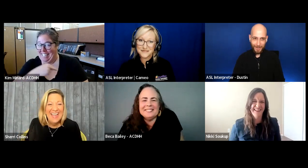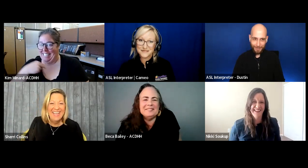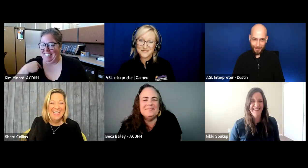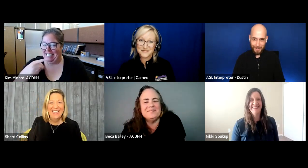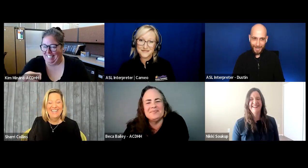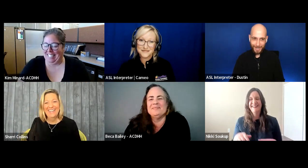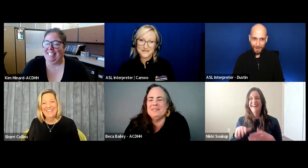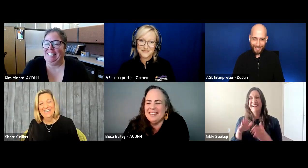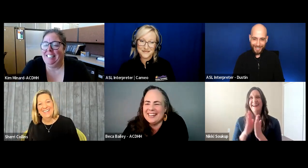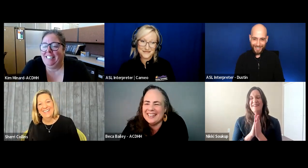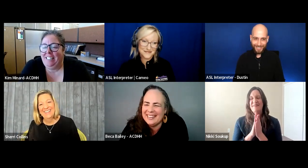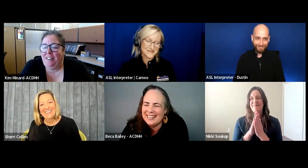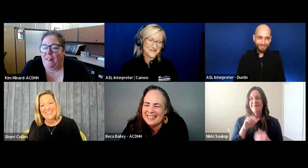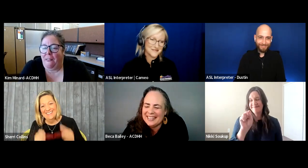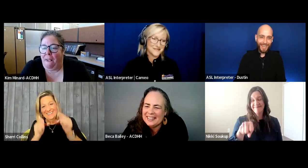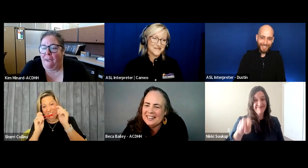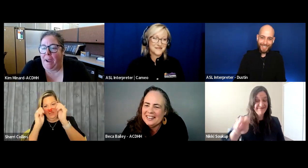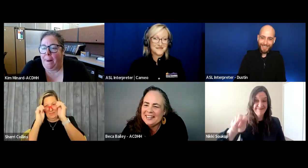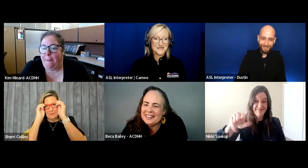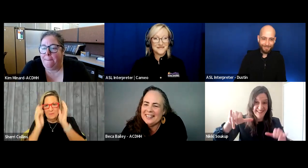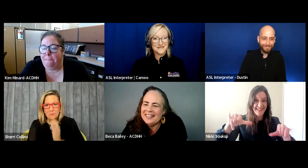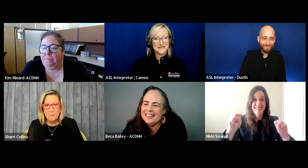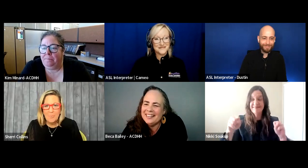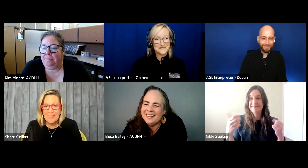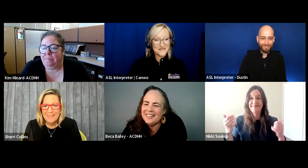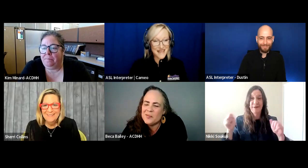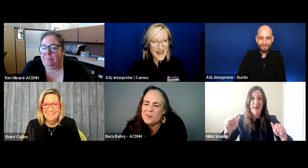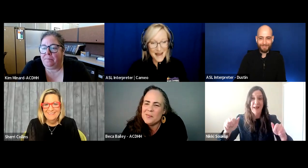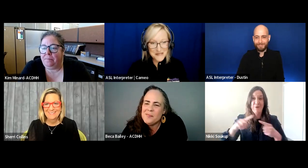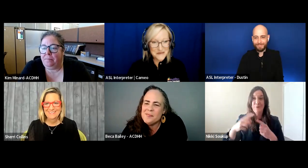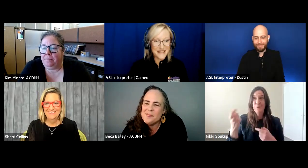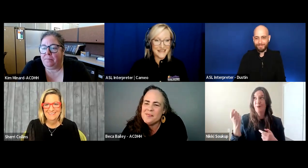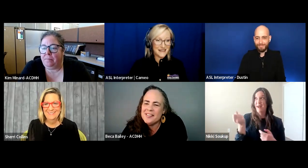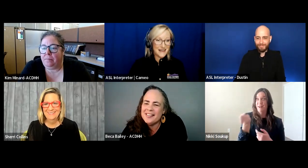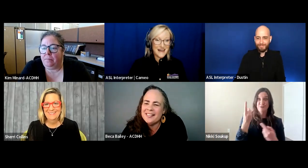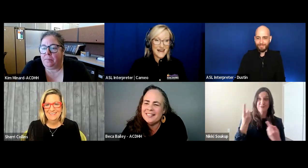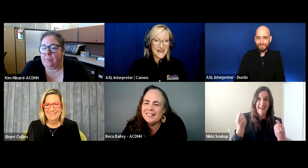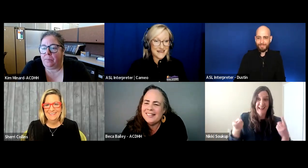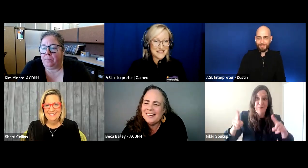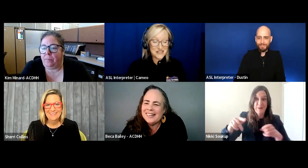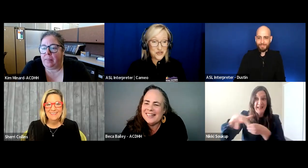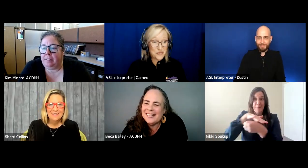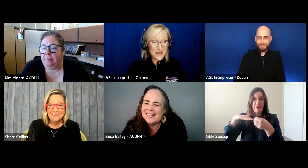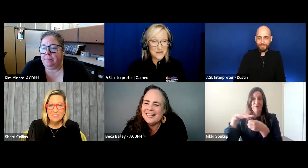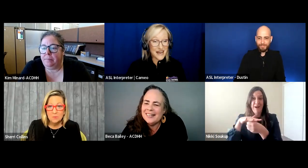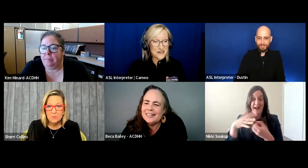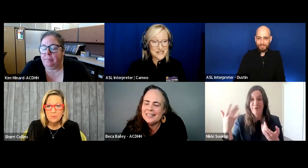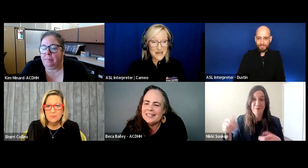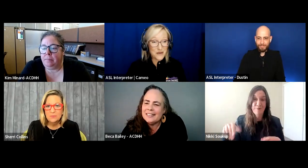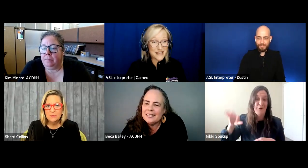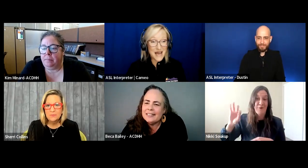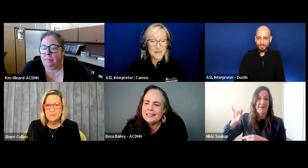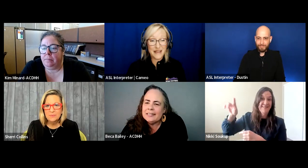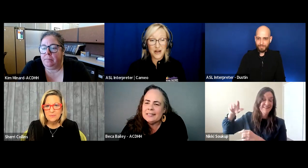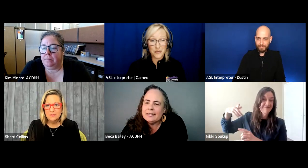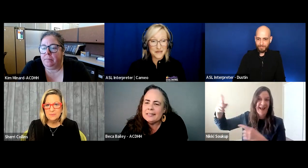I need to think on that for a minute. Can we go to Nikki? Yeah, Nikki. Yeah, absolutely. To be able to understand